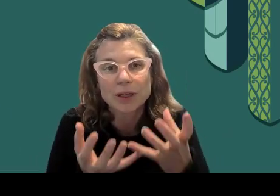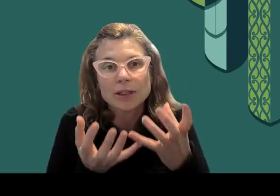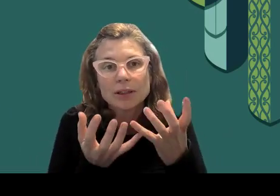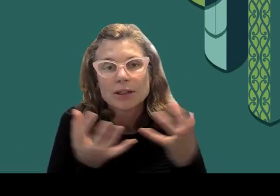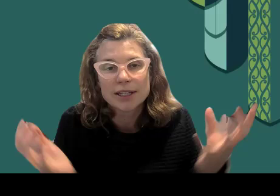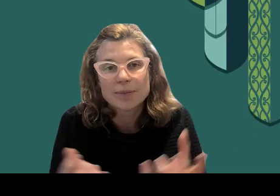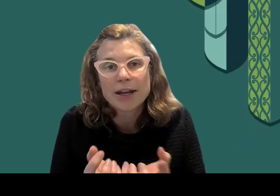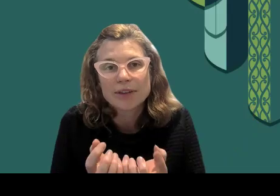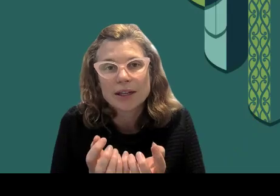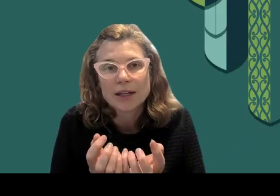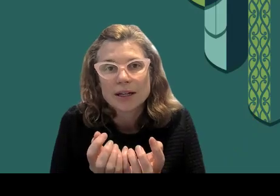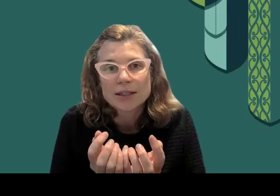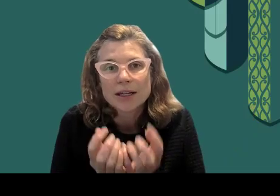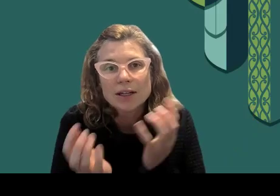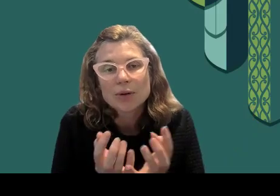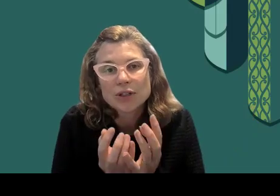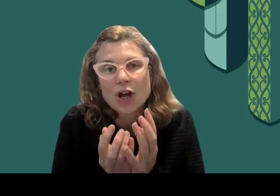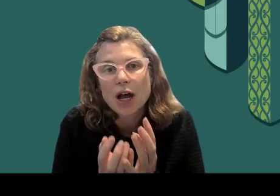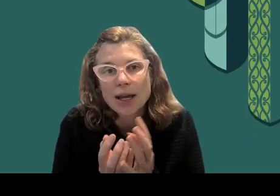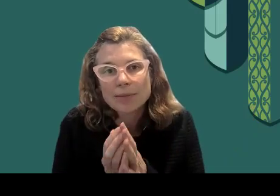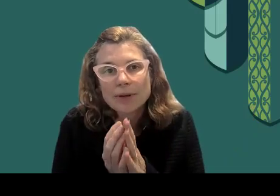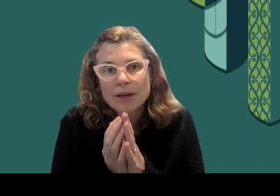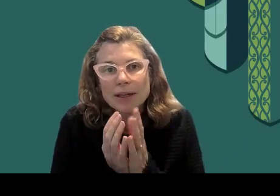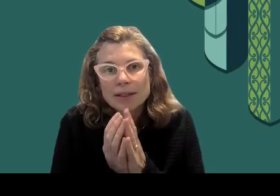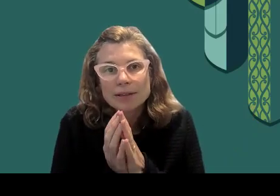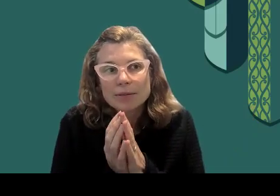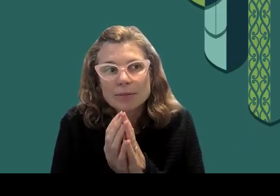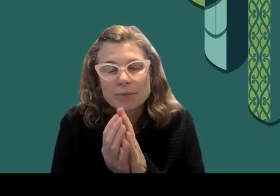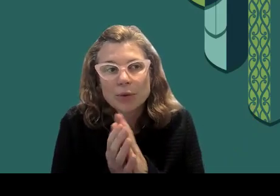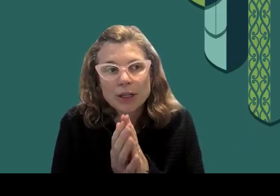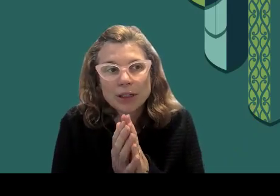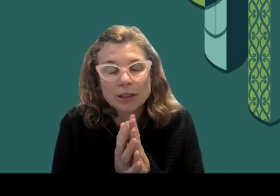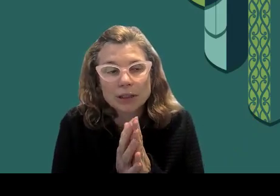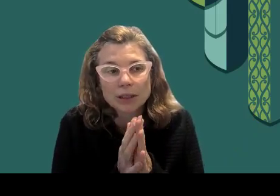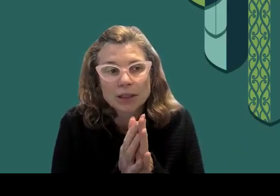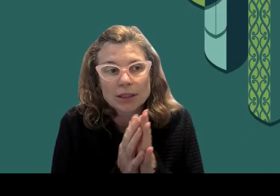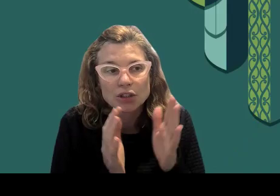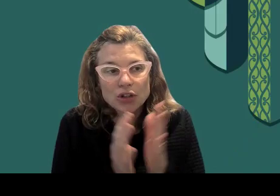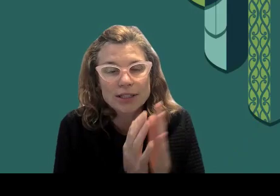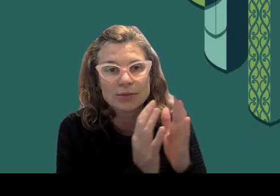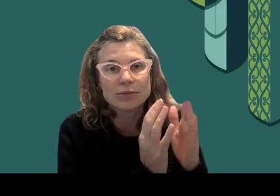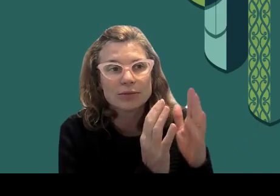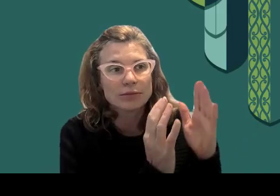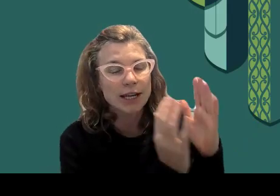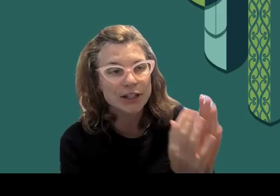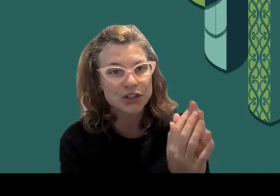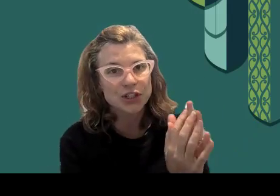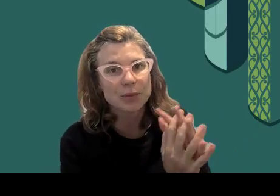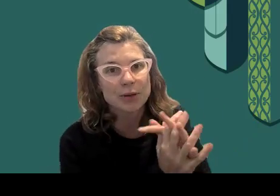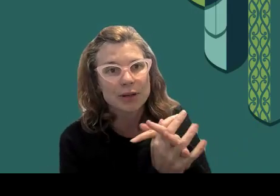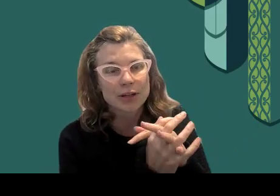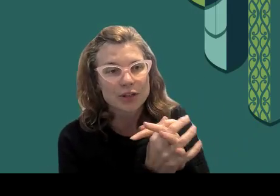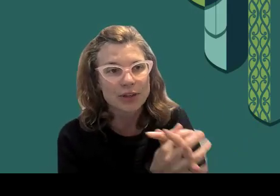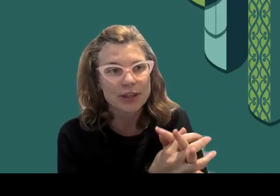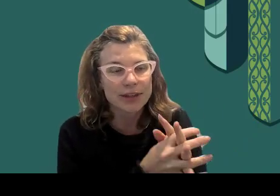relationship building. So that's part of that Talaloa time, is building the trust and